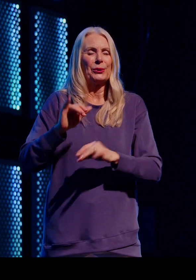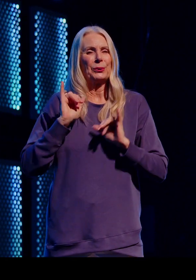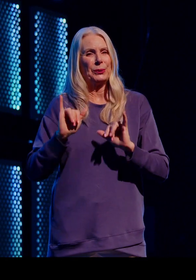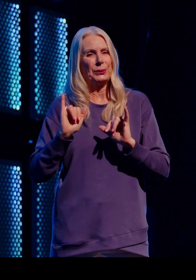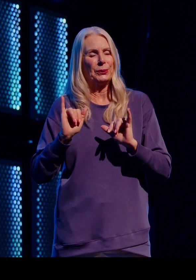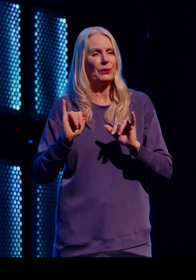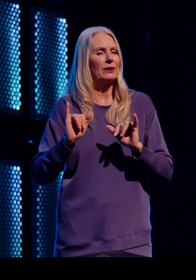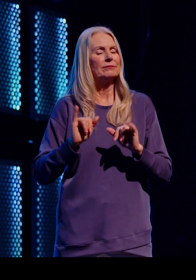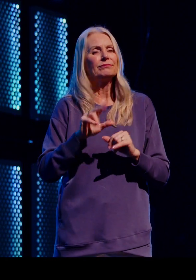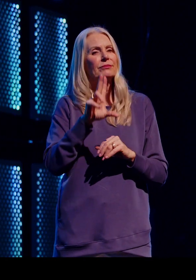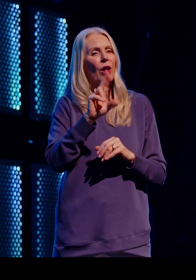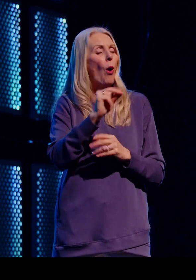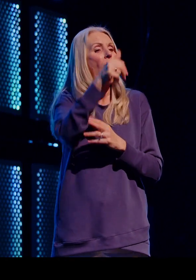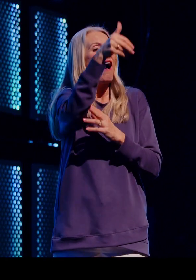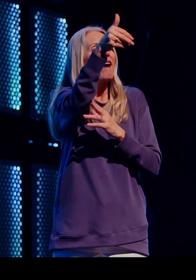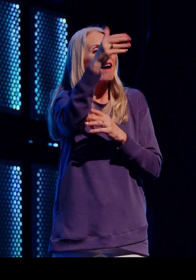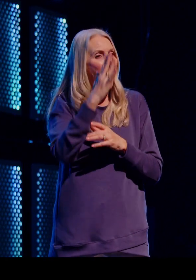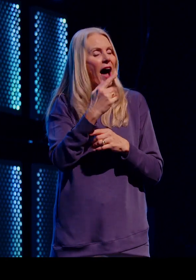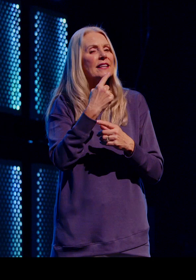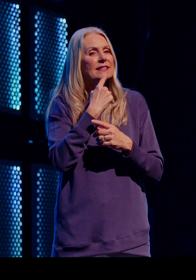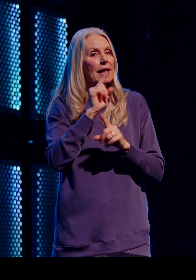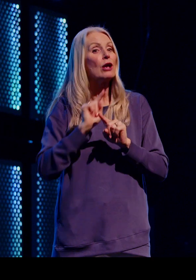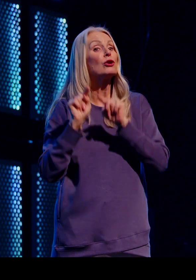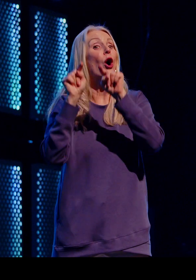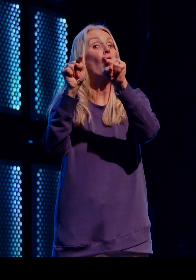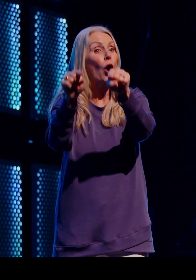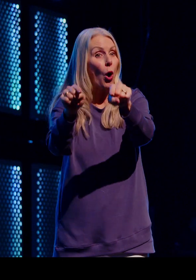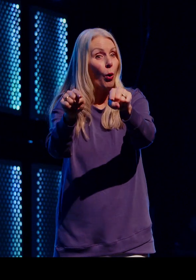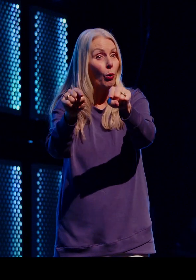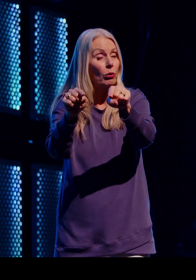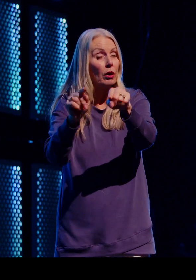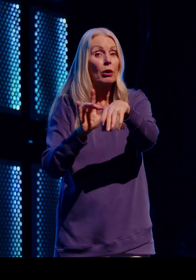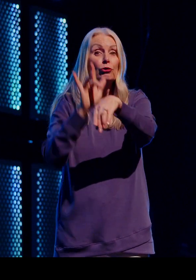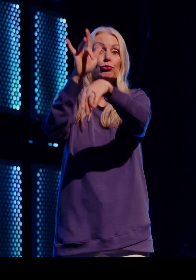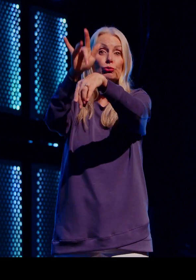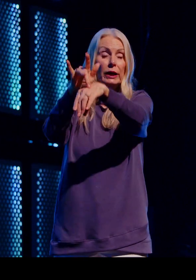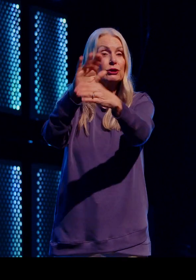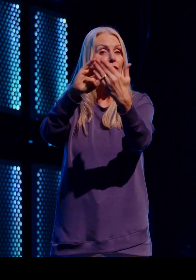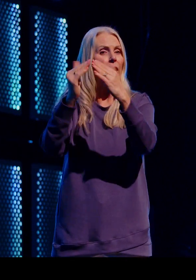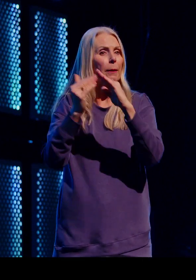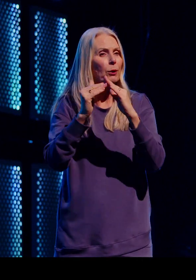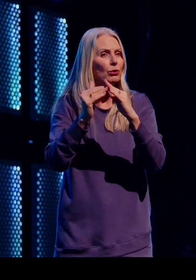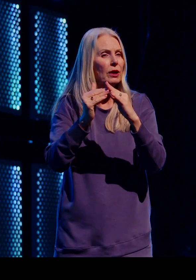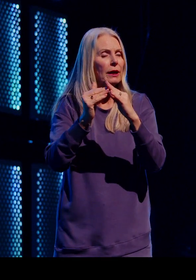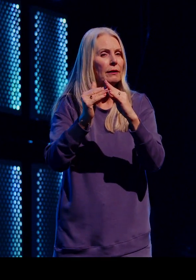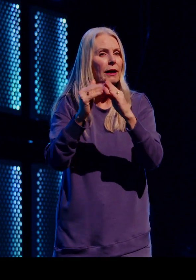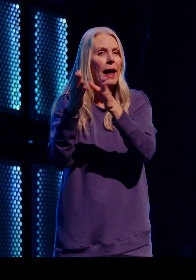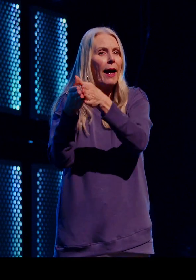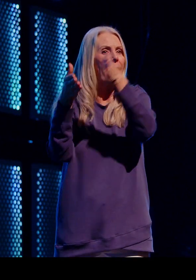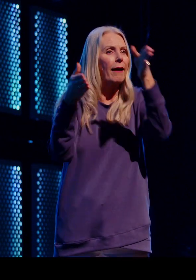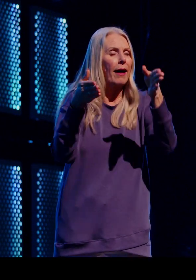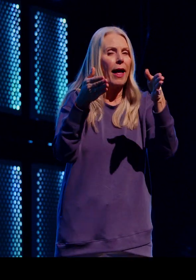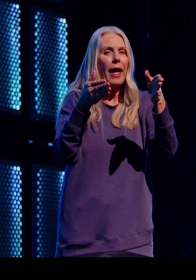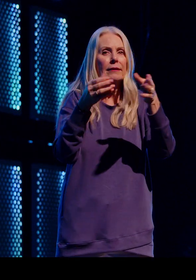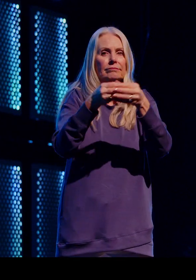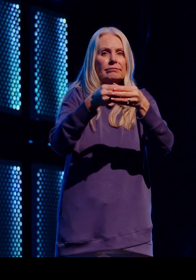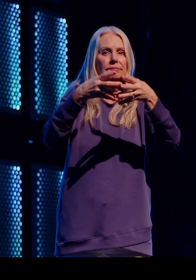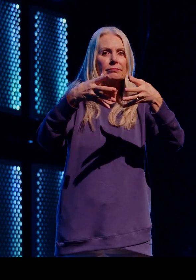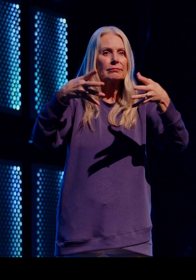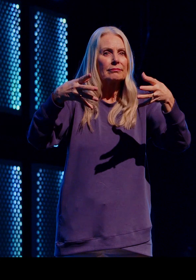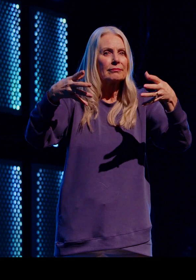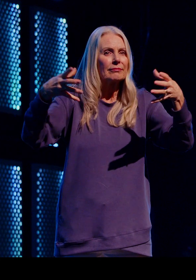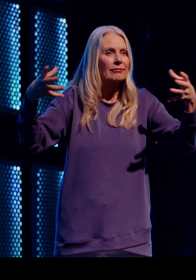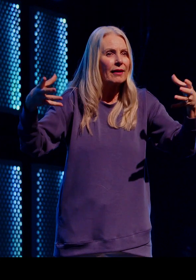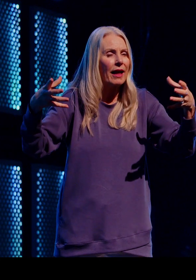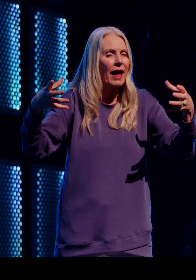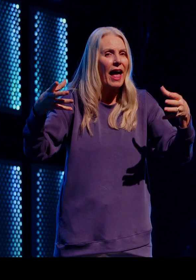God has called the church to reach their communities and their neighbors, their country, and the world. And each year we have started to expand that